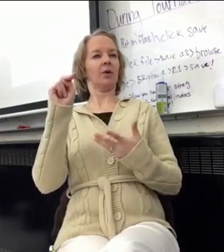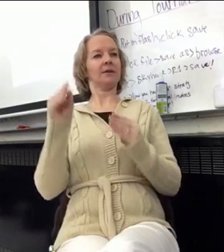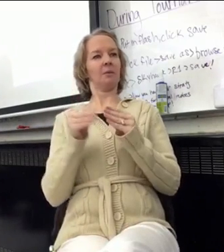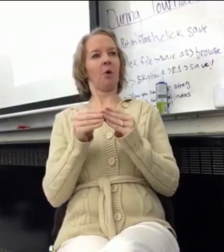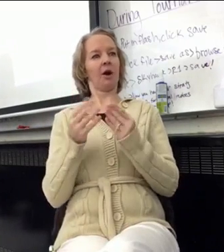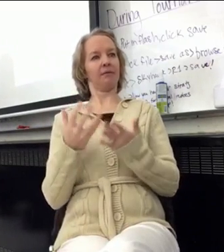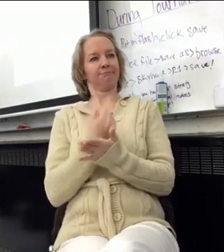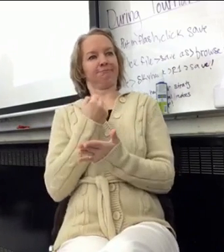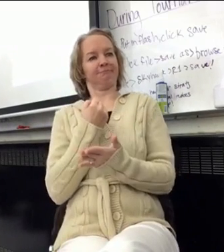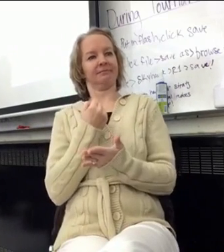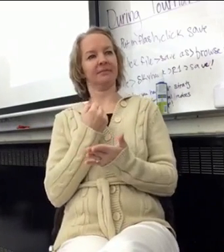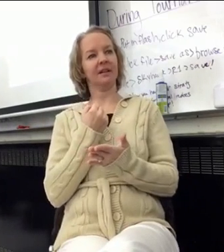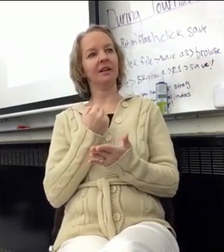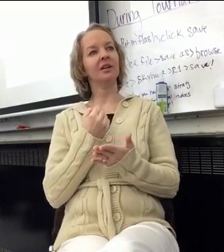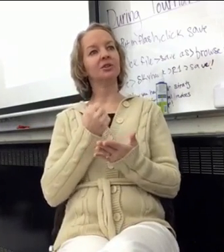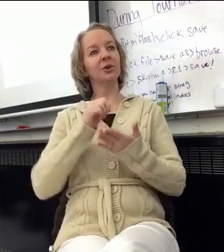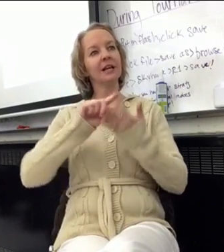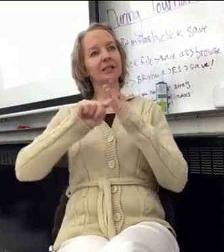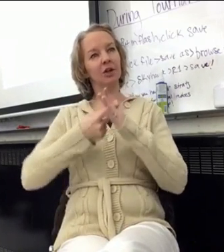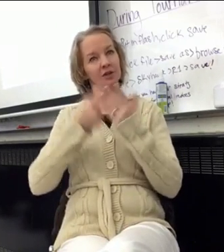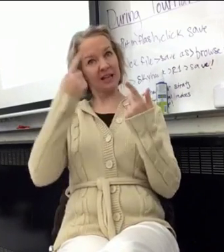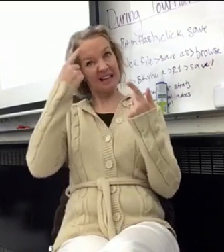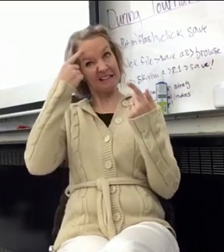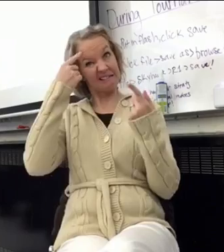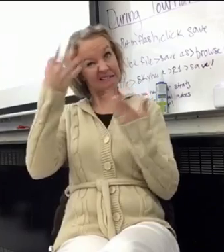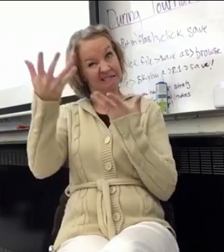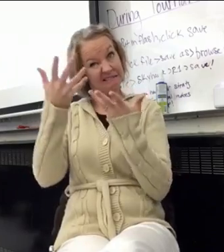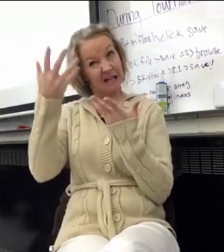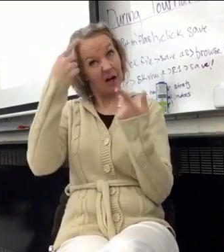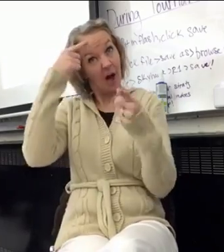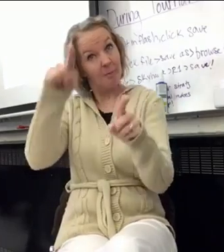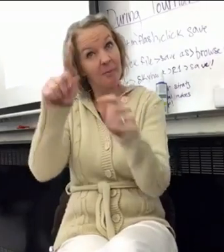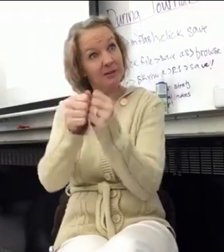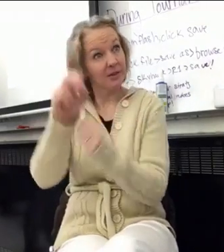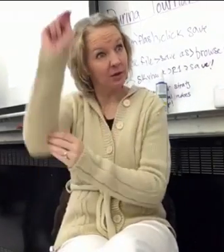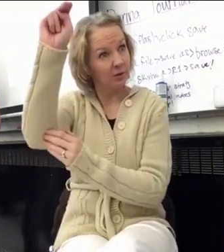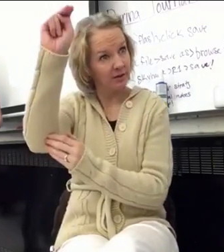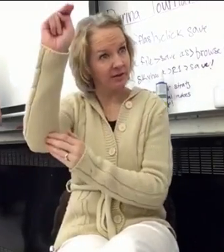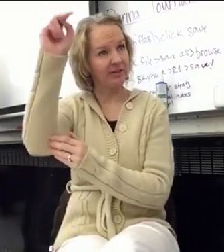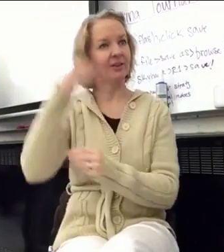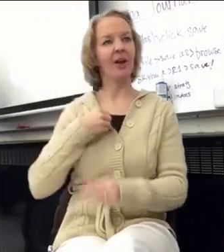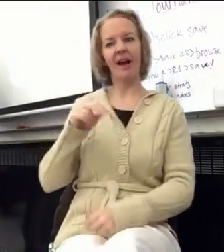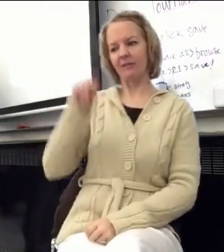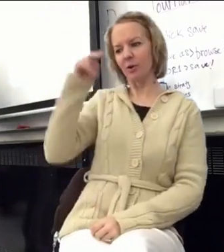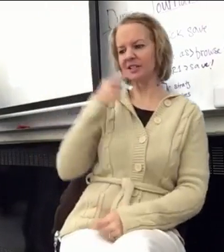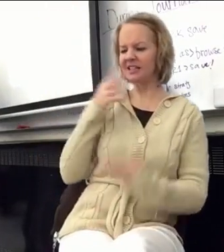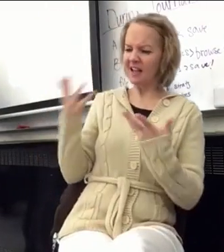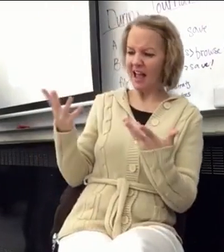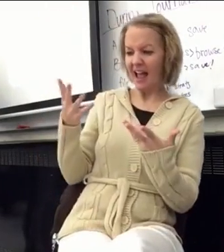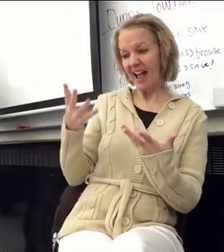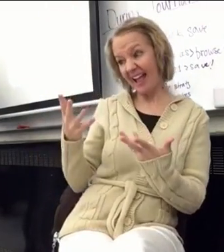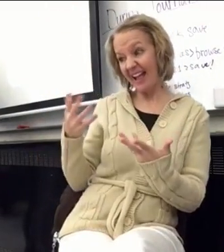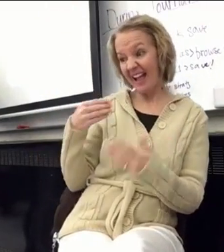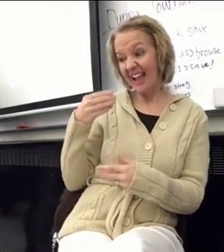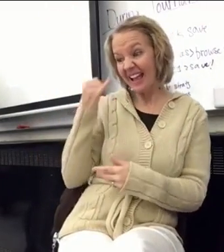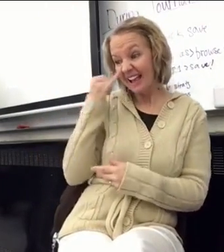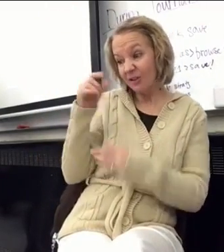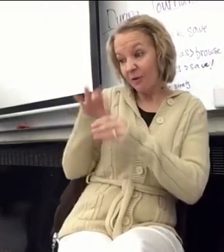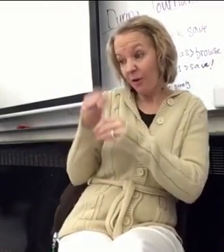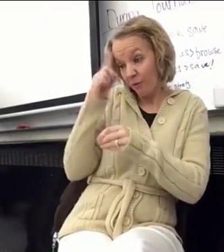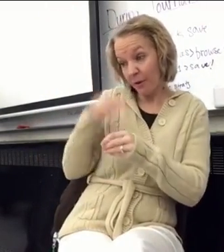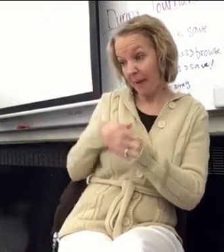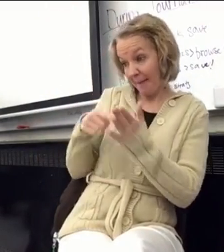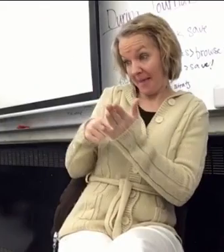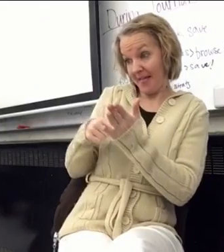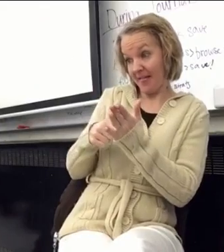is they begin to compromise, and how these compromises work is you'll have a Northern Republican say, hey, here's $50 if you vote for my